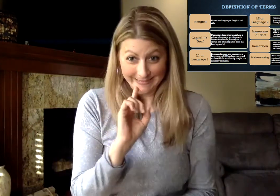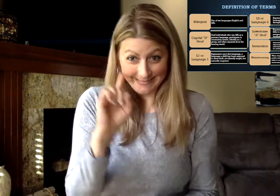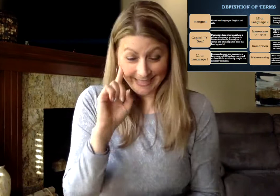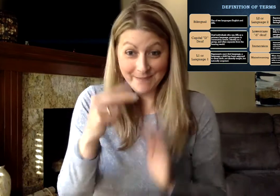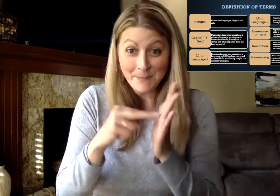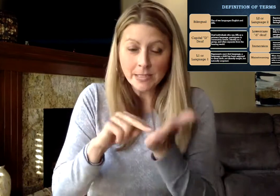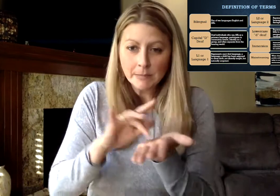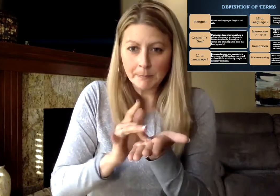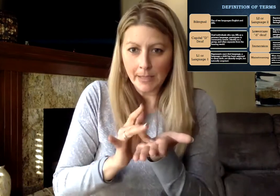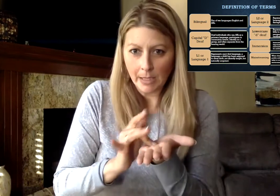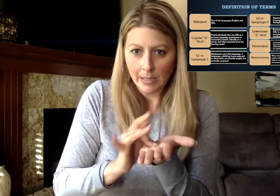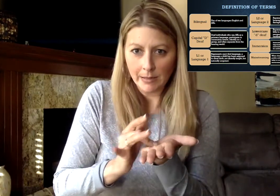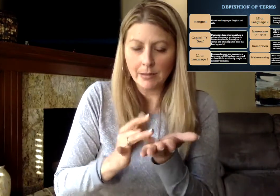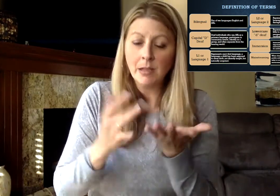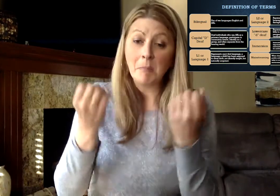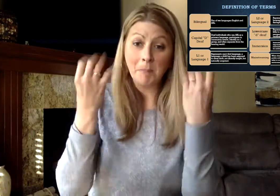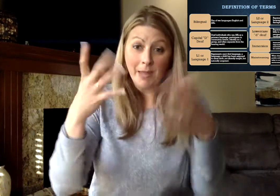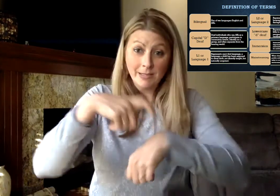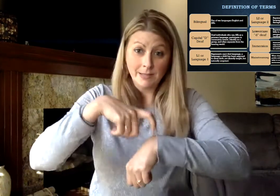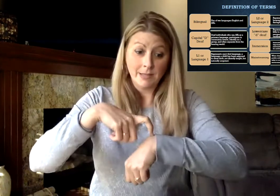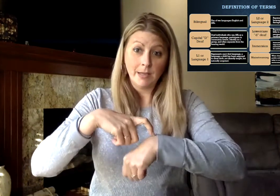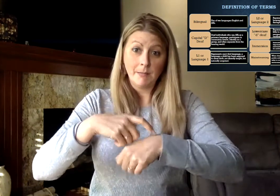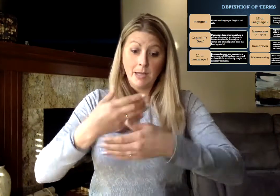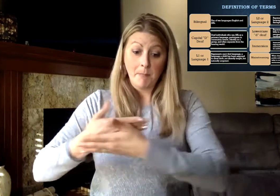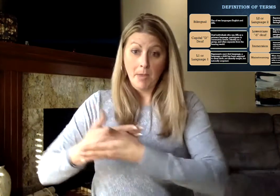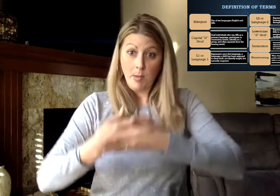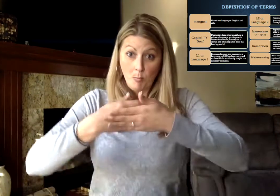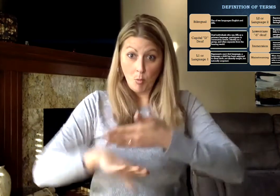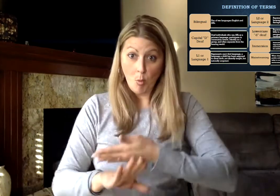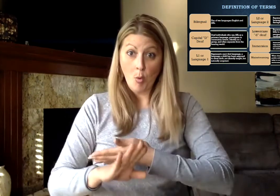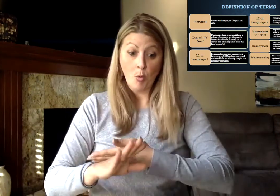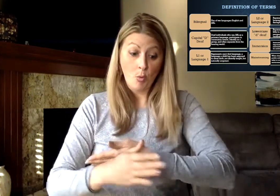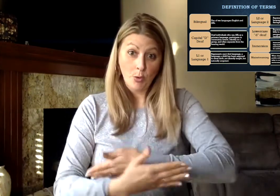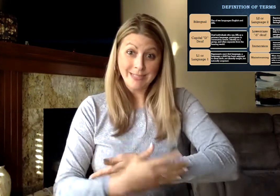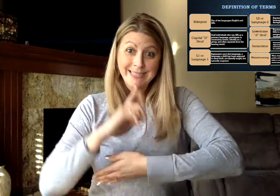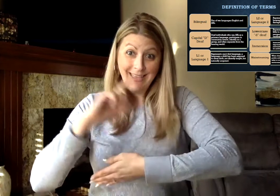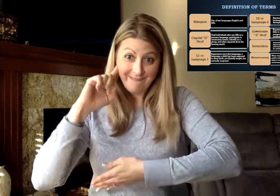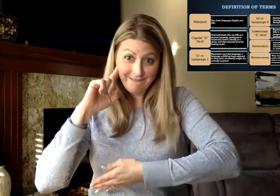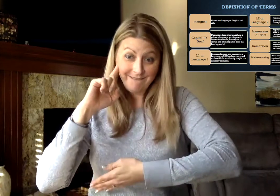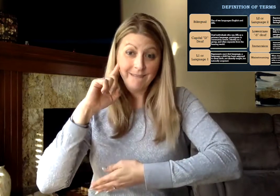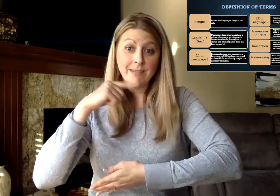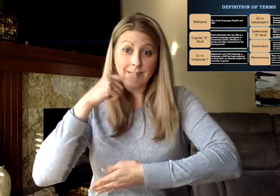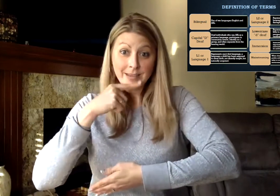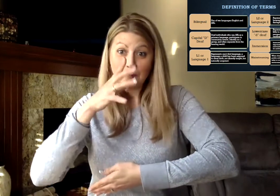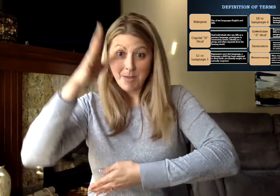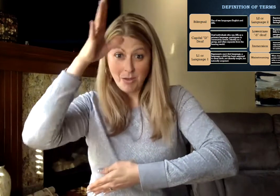Small d deaf means it's usually a medical. Many times when a baby is born, deaf baby, to